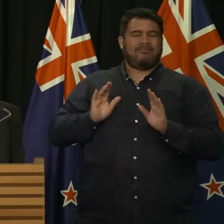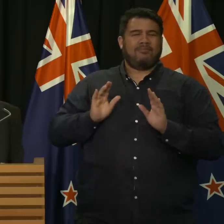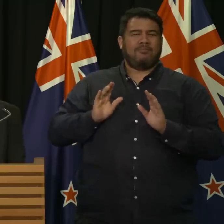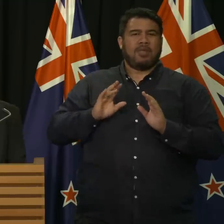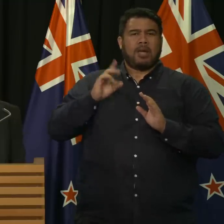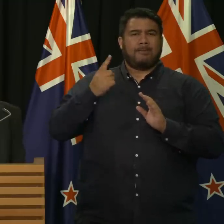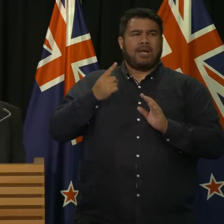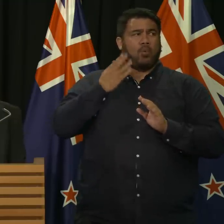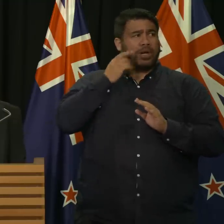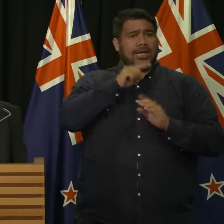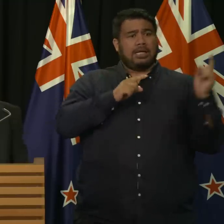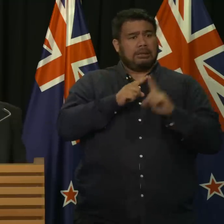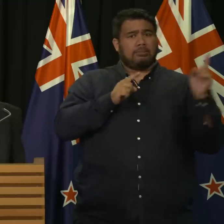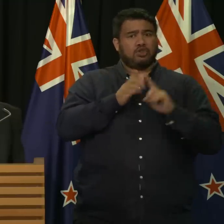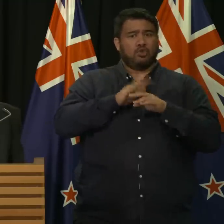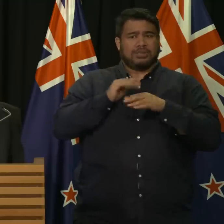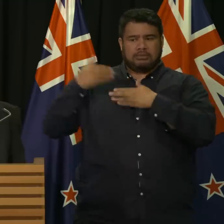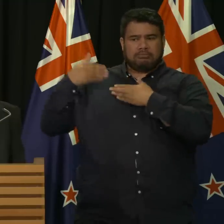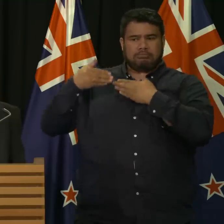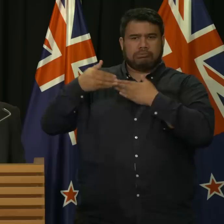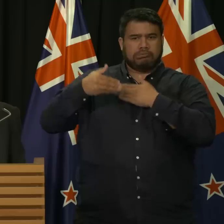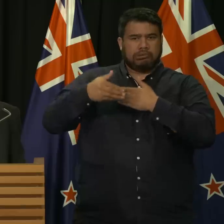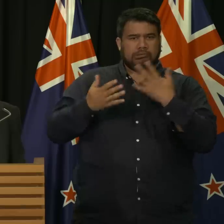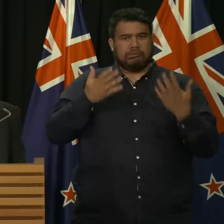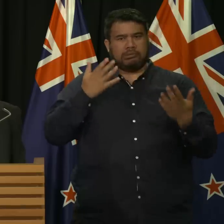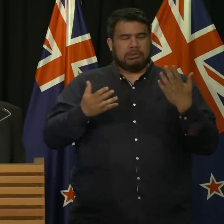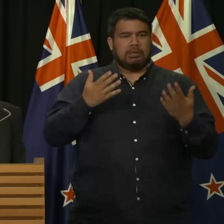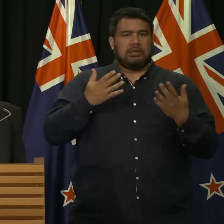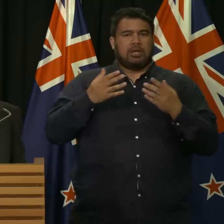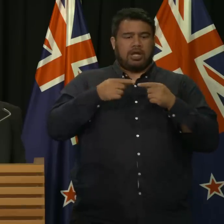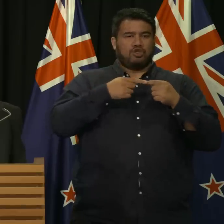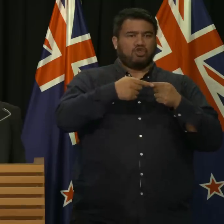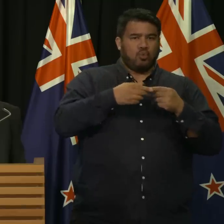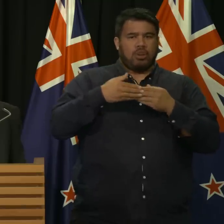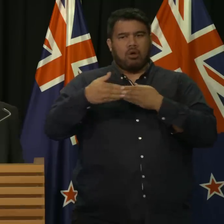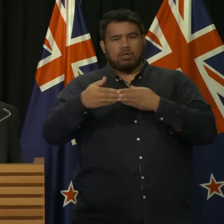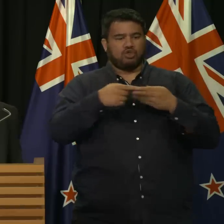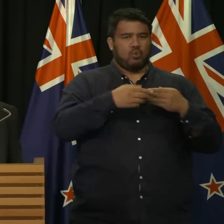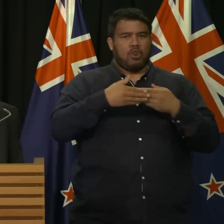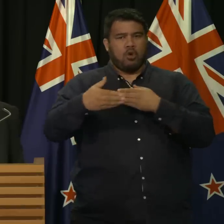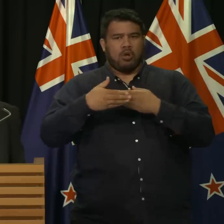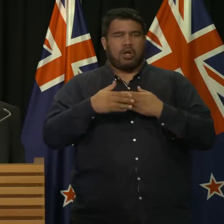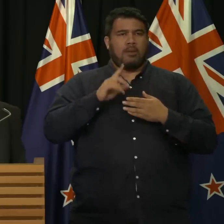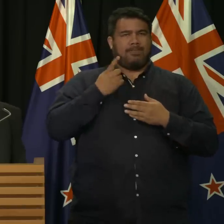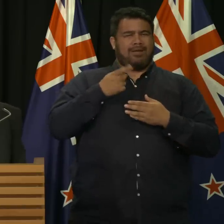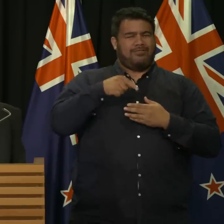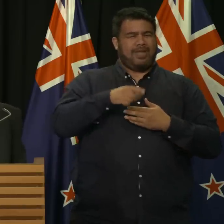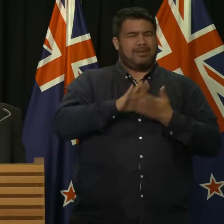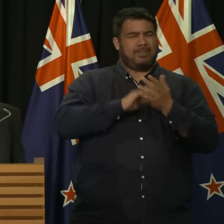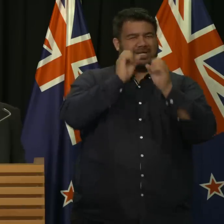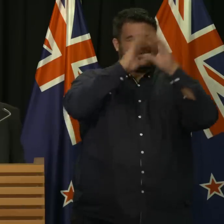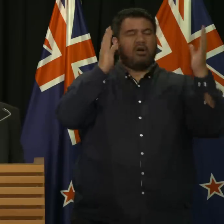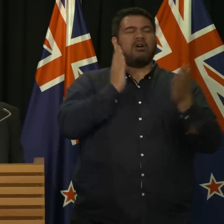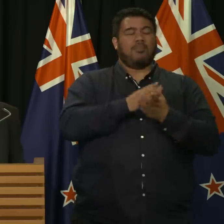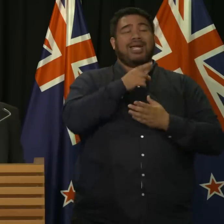the periods of time here in New Zealand have been of varying lengths, but it's nothing that I would describe as